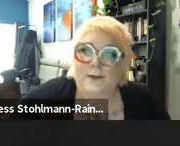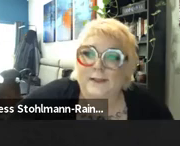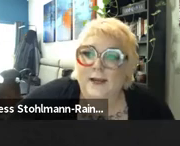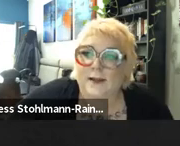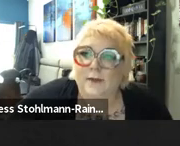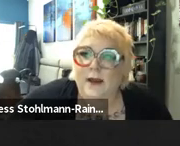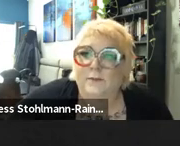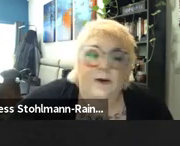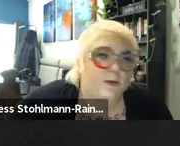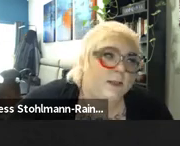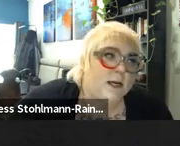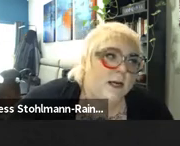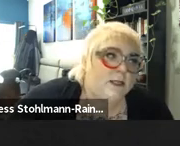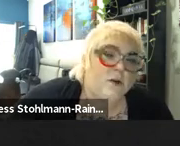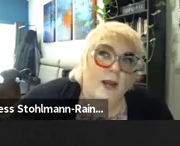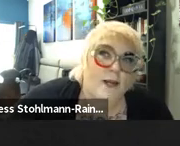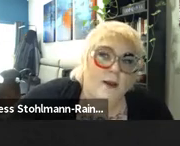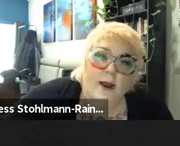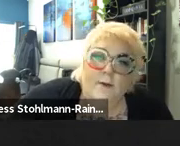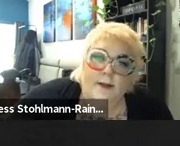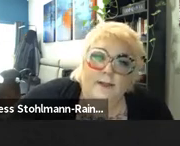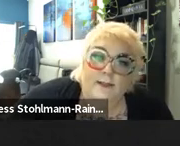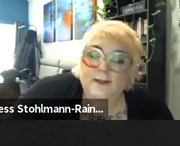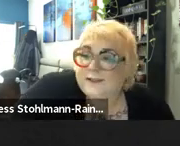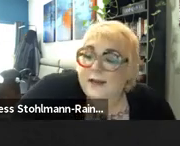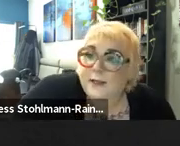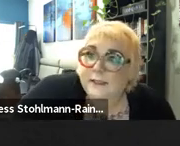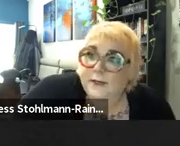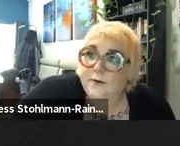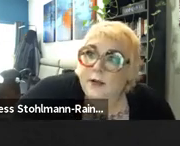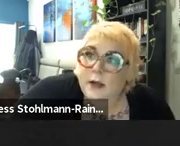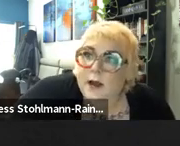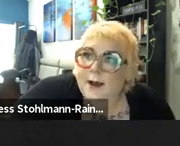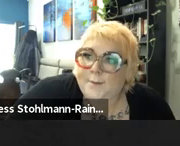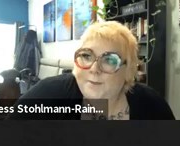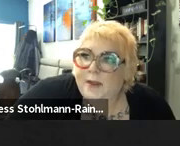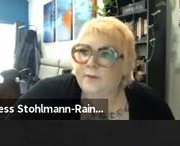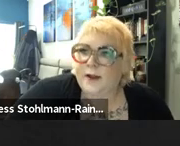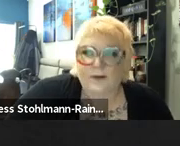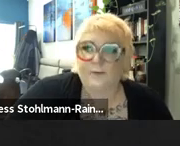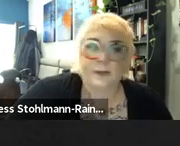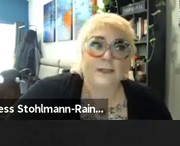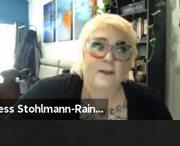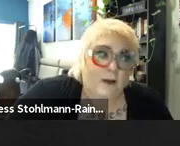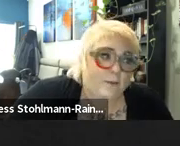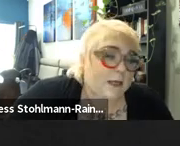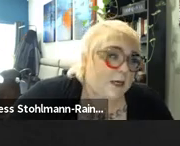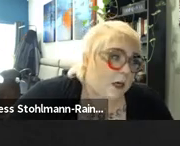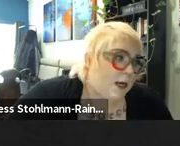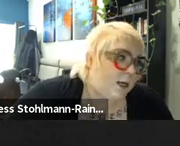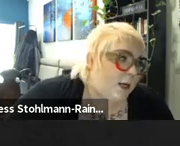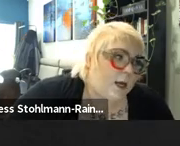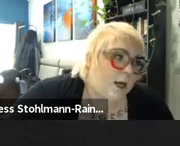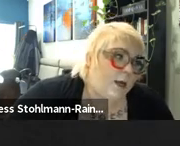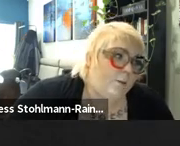safe enough looks like and then we help folks to create an environment that's less likely to um involve police involvement